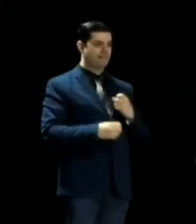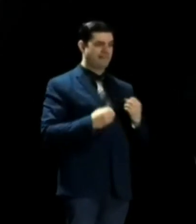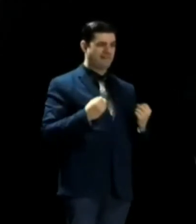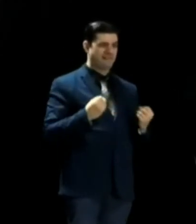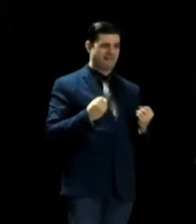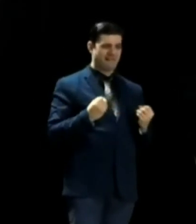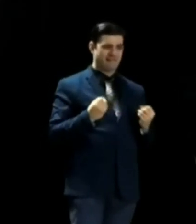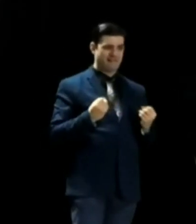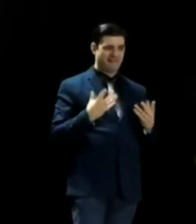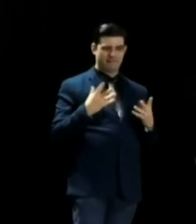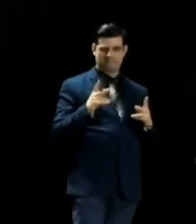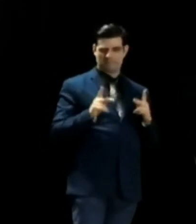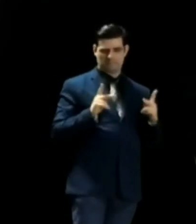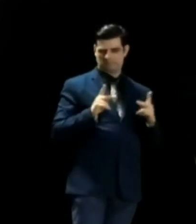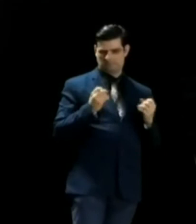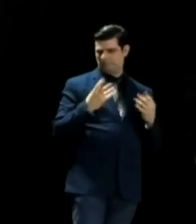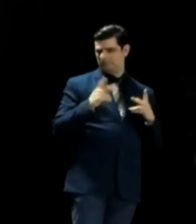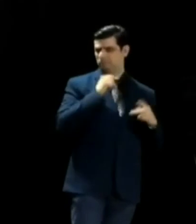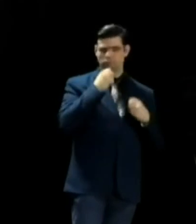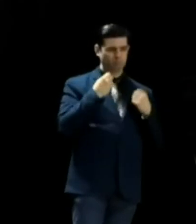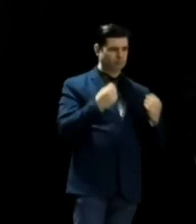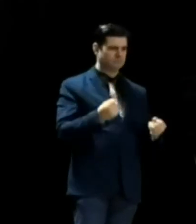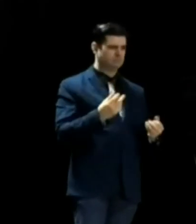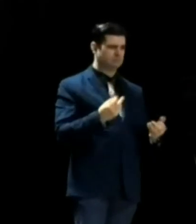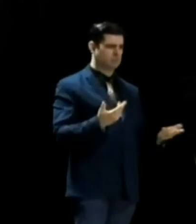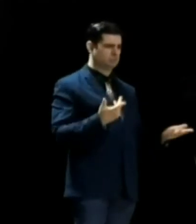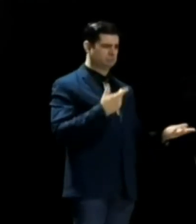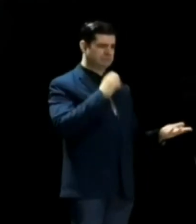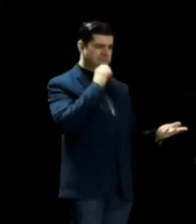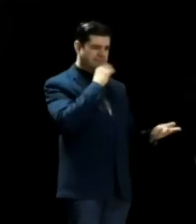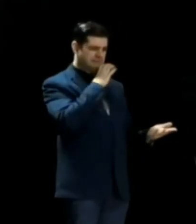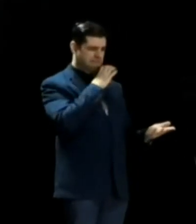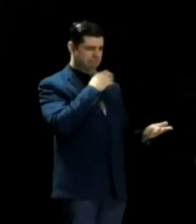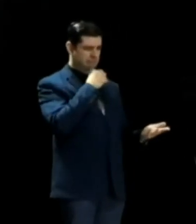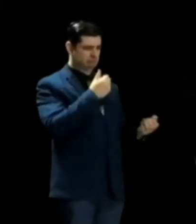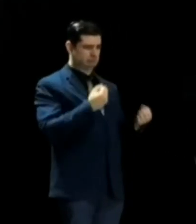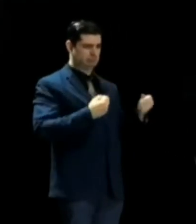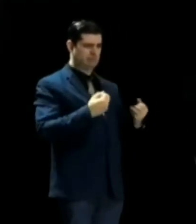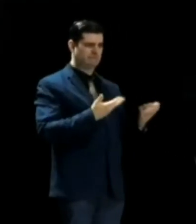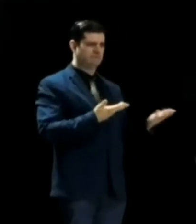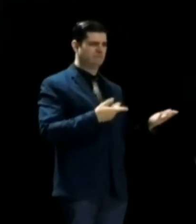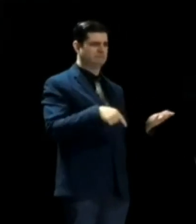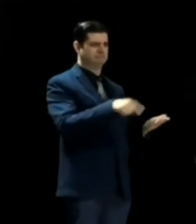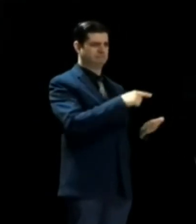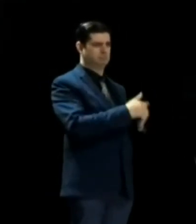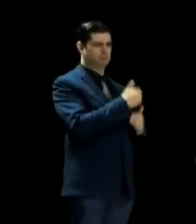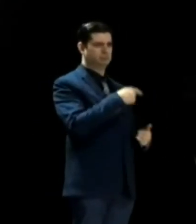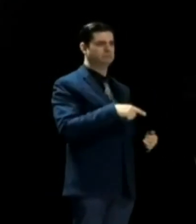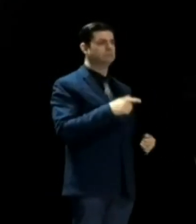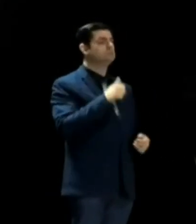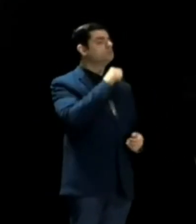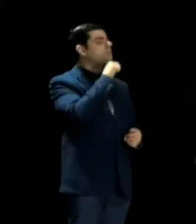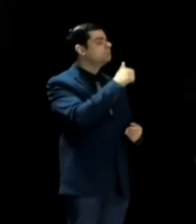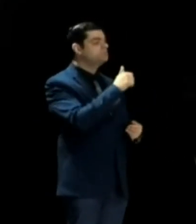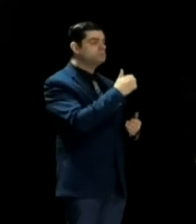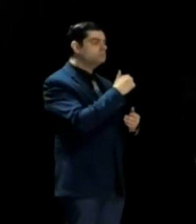don't. Our independent living facilities, they do. So that's why we have them going